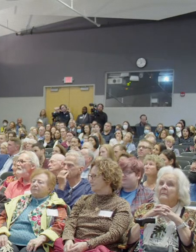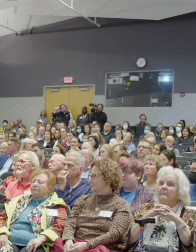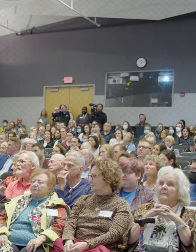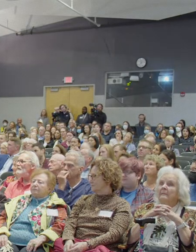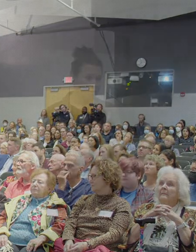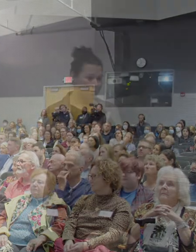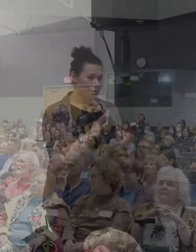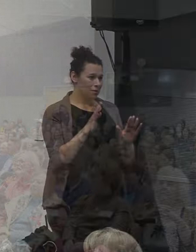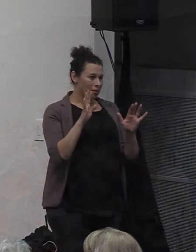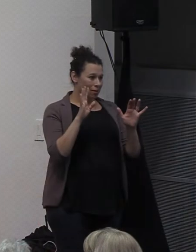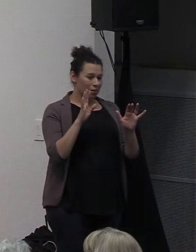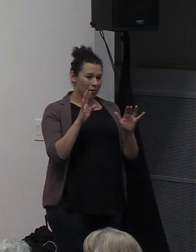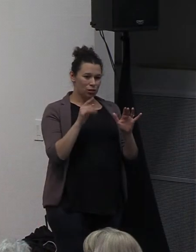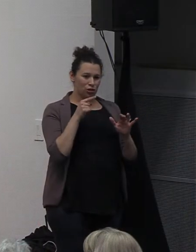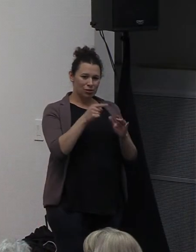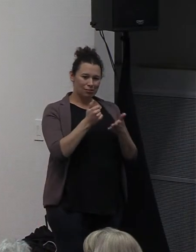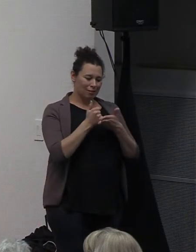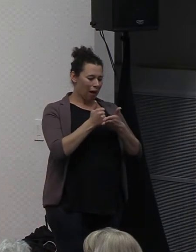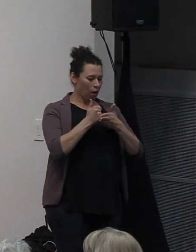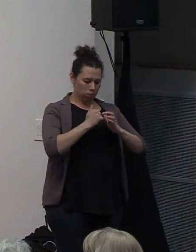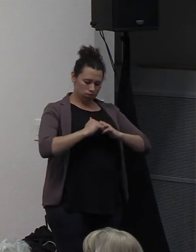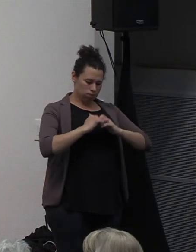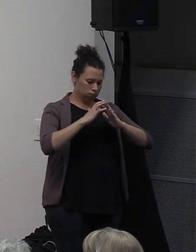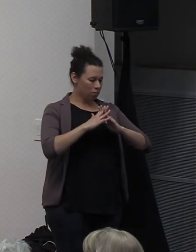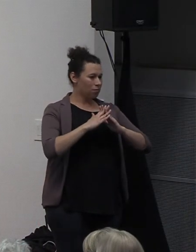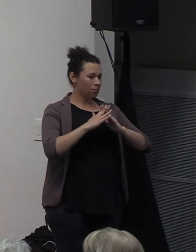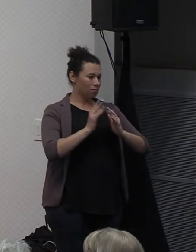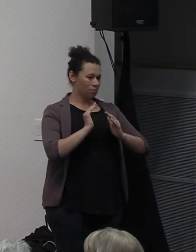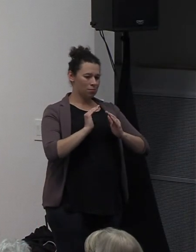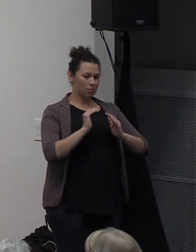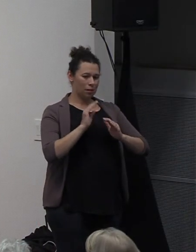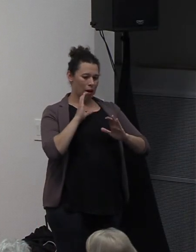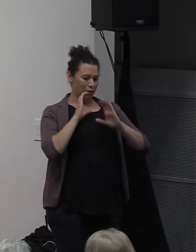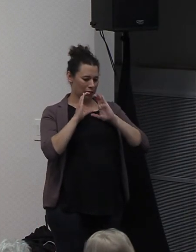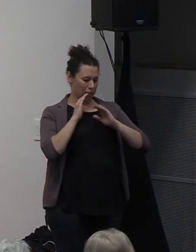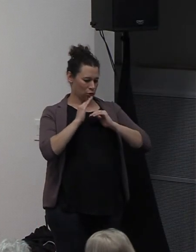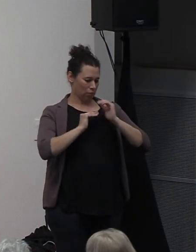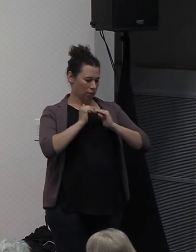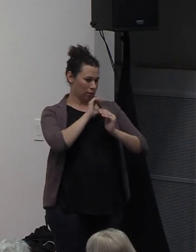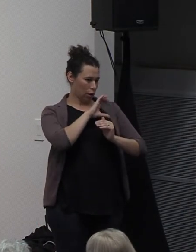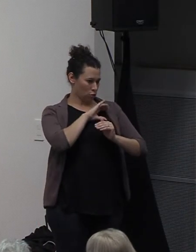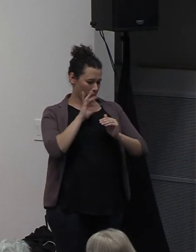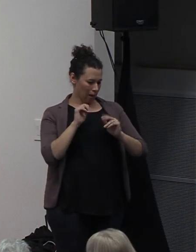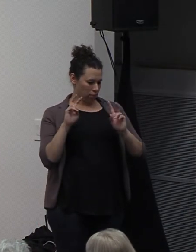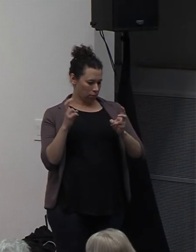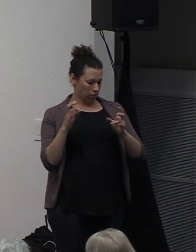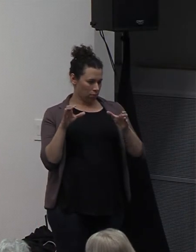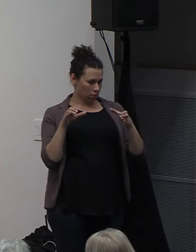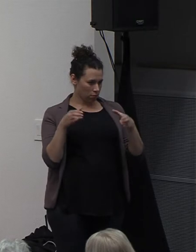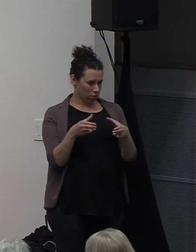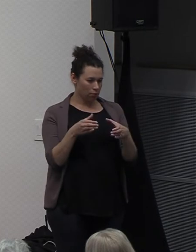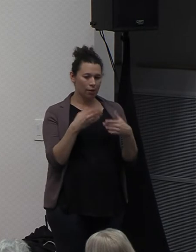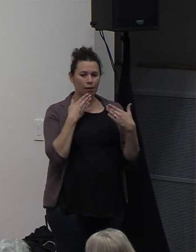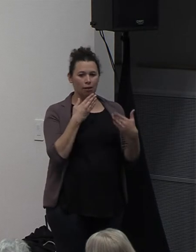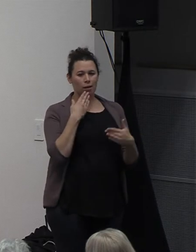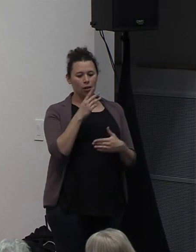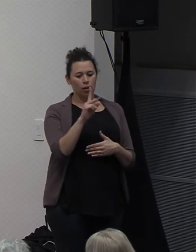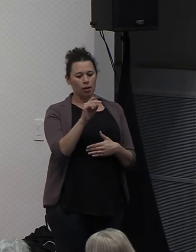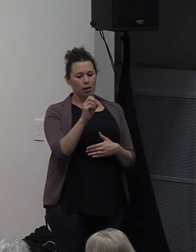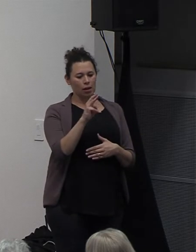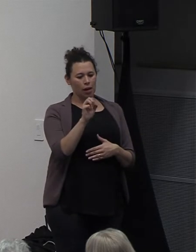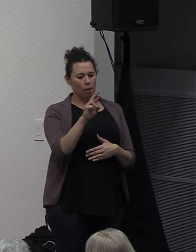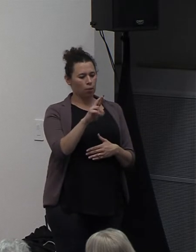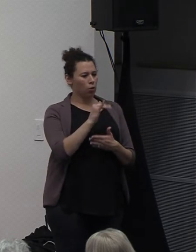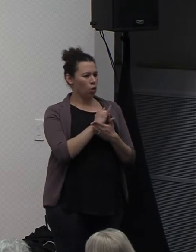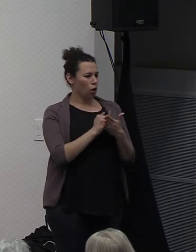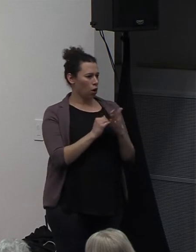was just an idea. And a big thank you to the Kemper Art Museum and Washington University for partnering